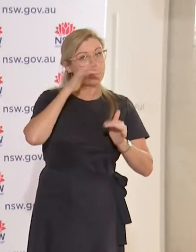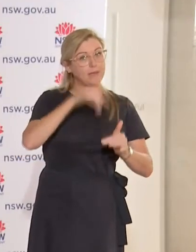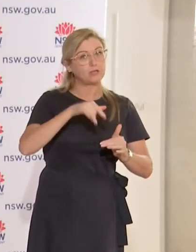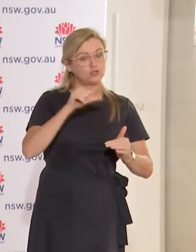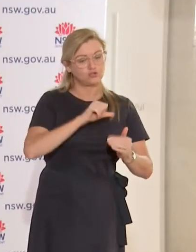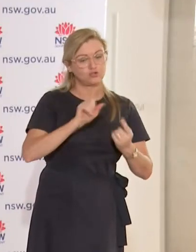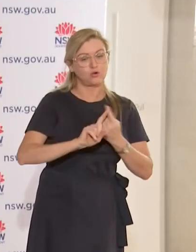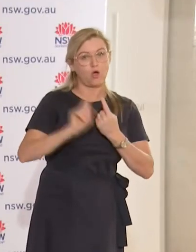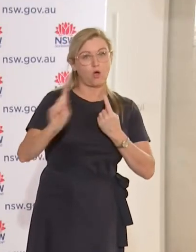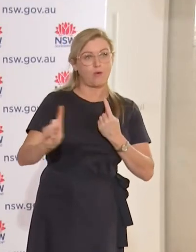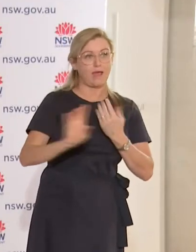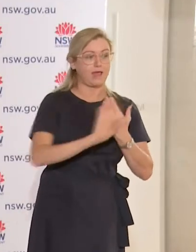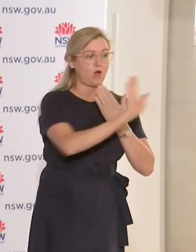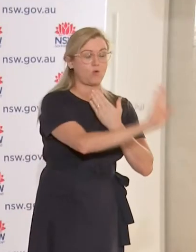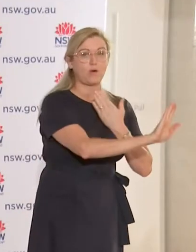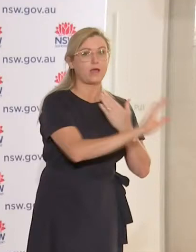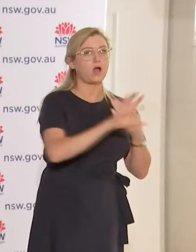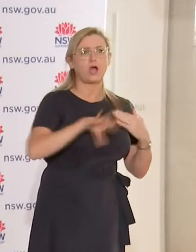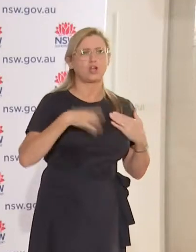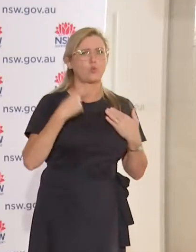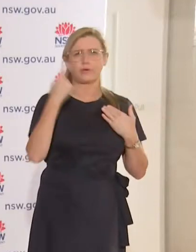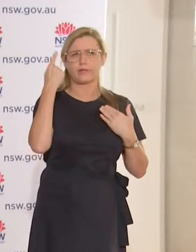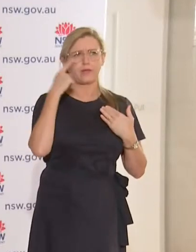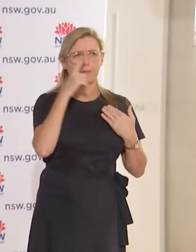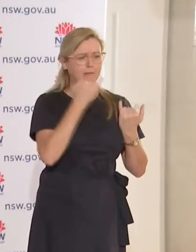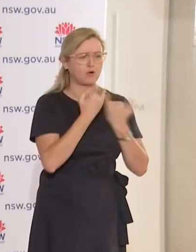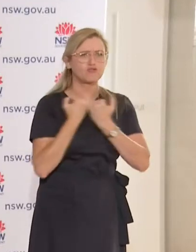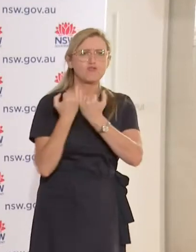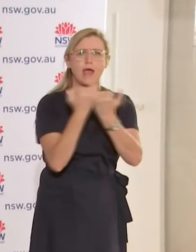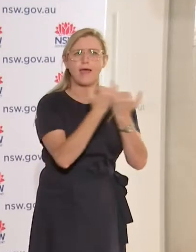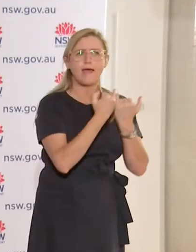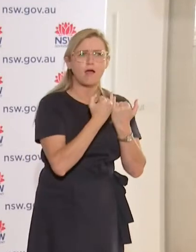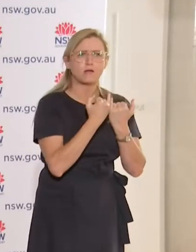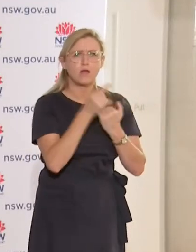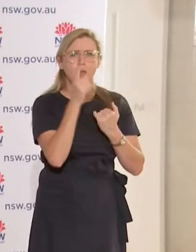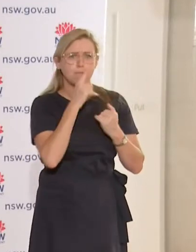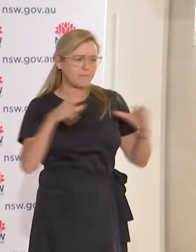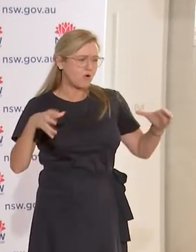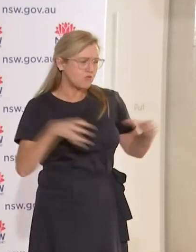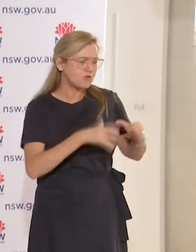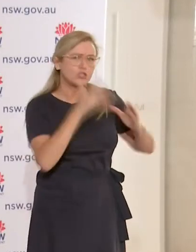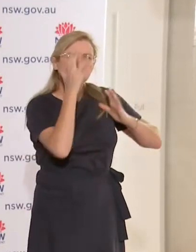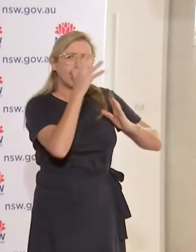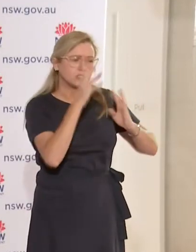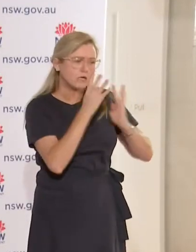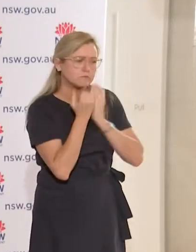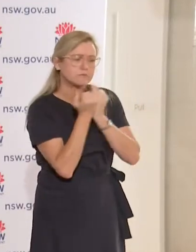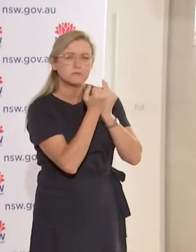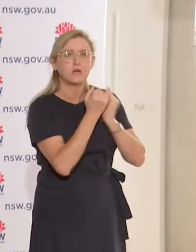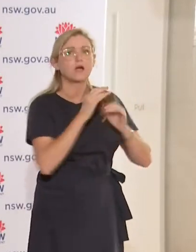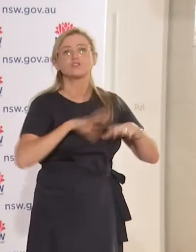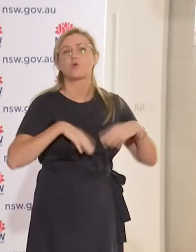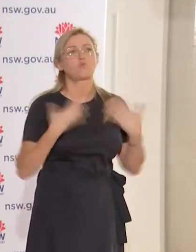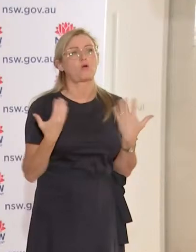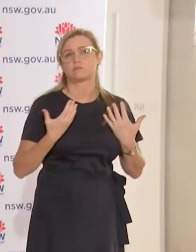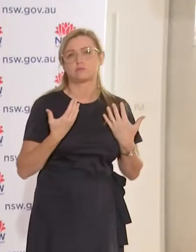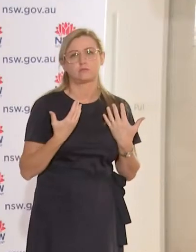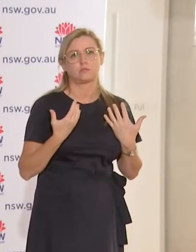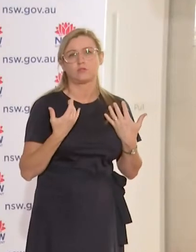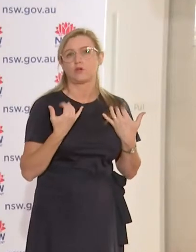not want crowds, people engaging, people socialising. That is not what we need at this moment. We do not